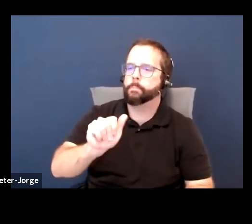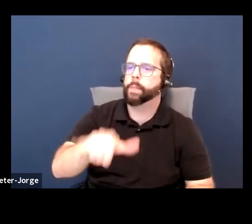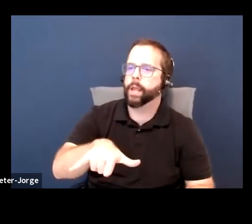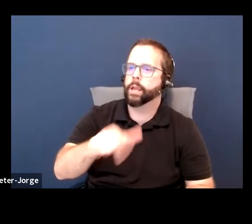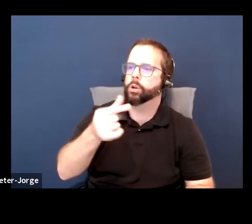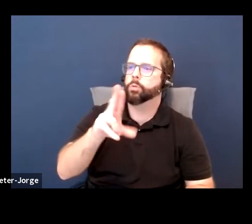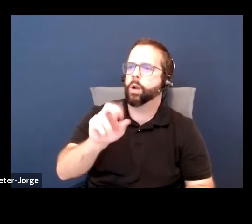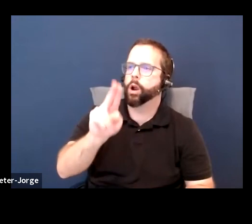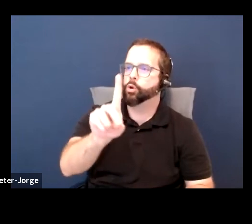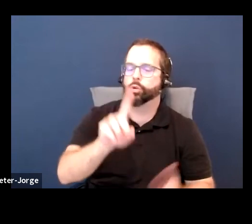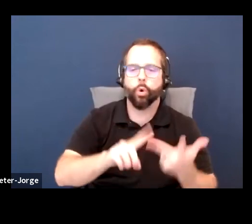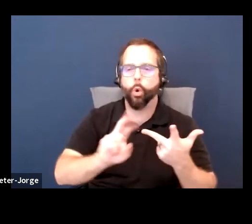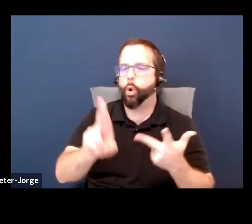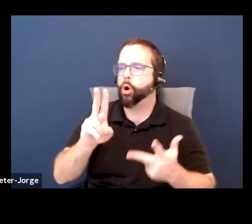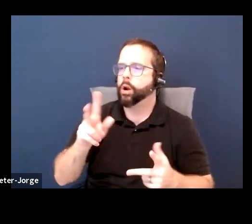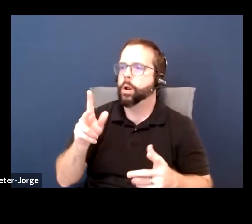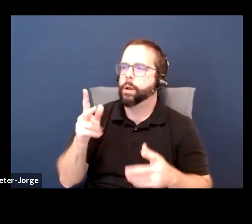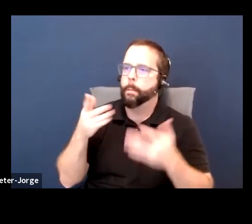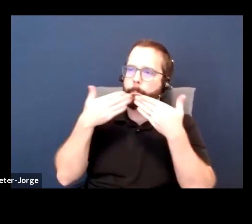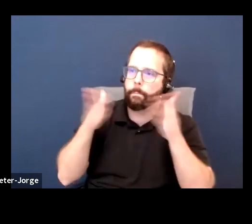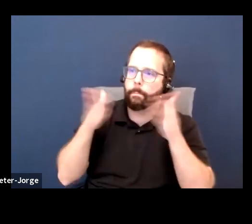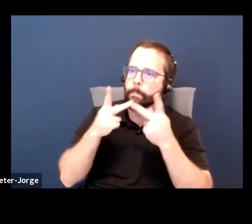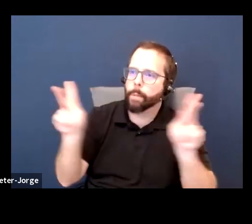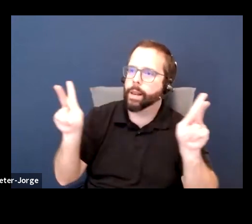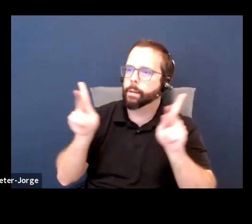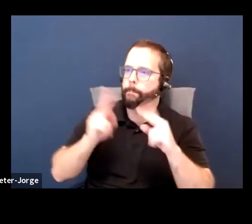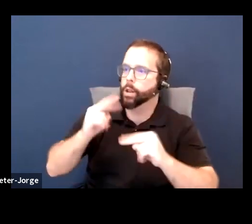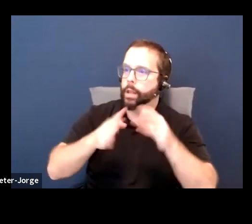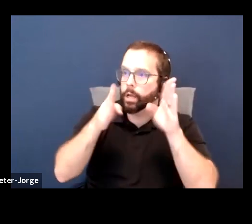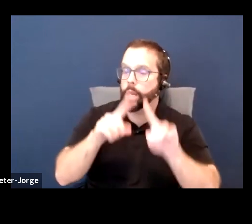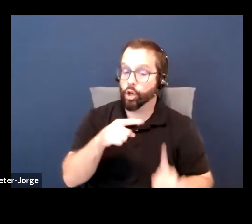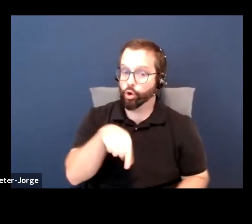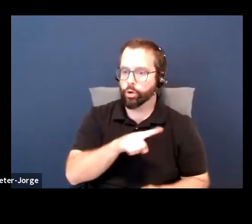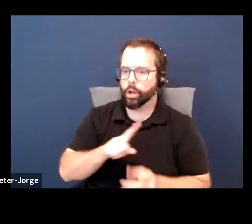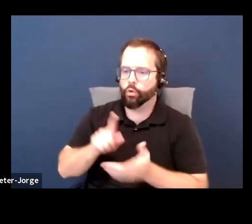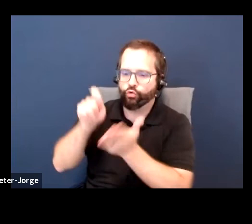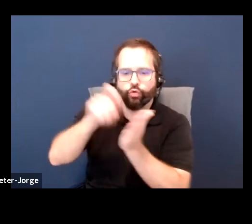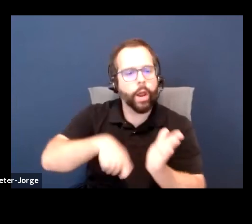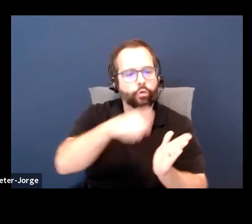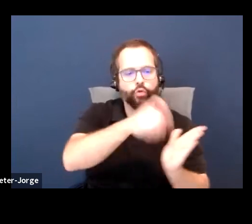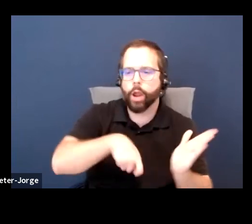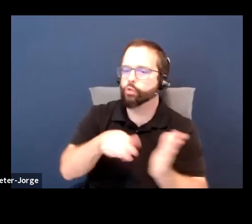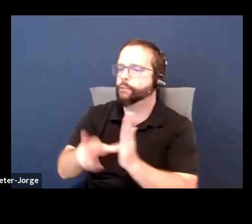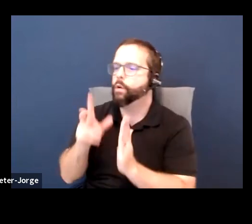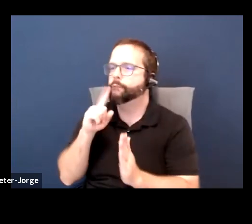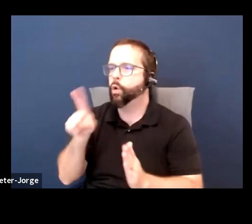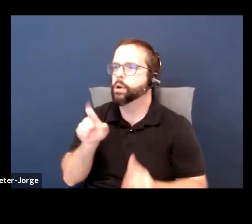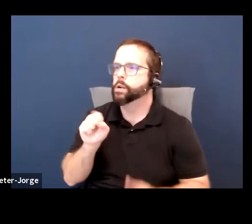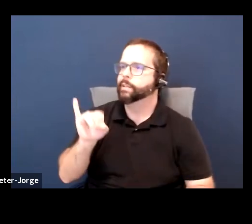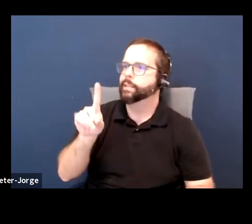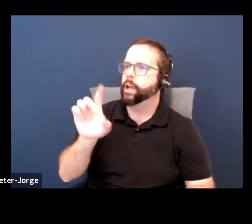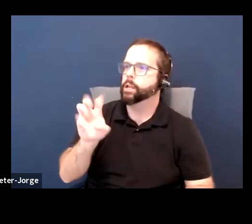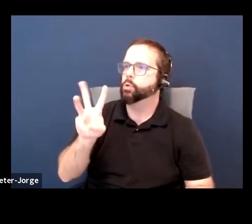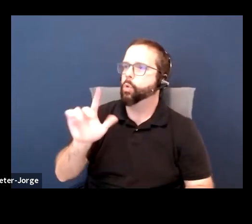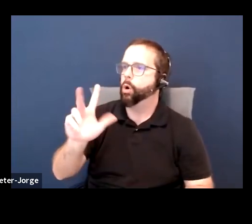evaluate public rights of way, so sidewalks and street crossings. You can help them create better accessibility